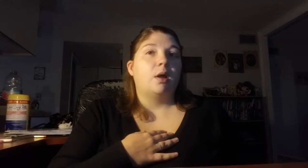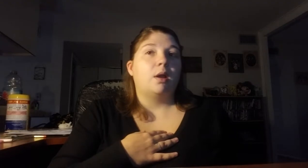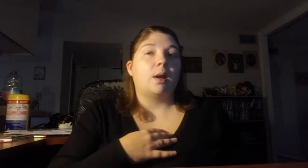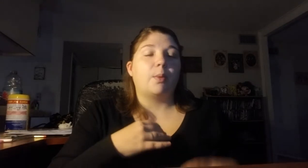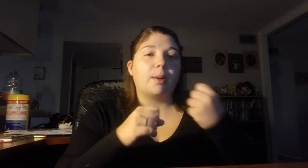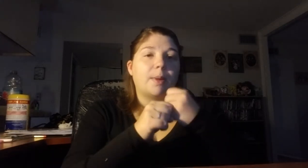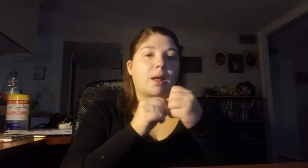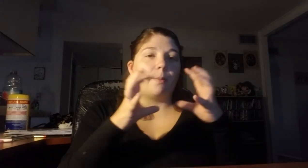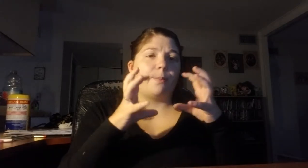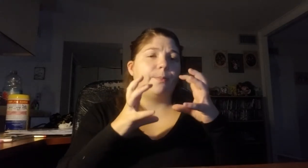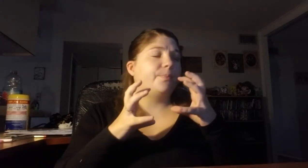I love you. I'm gonna make